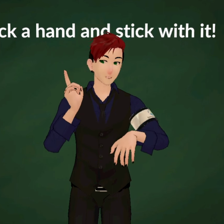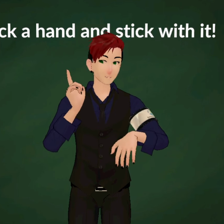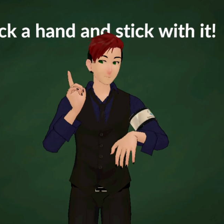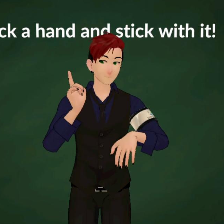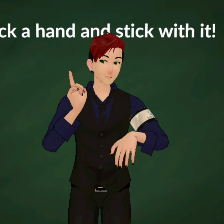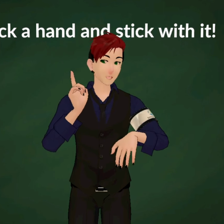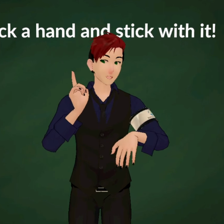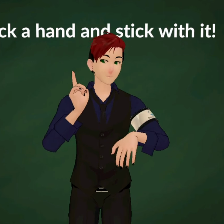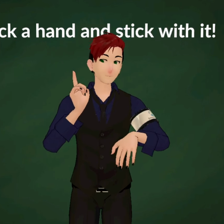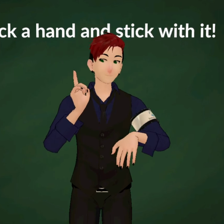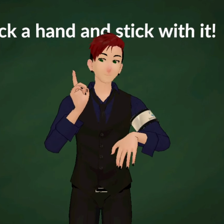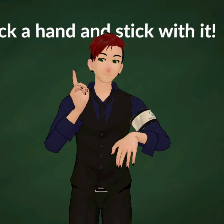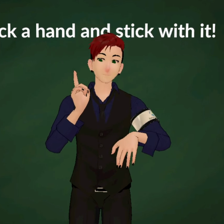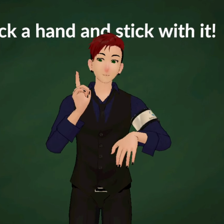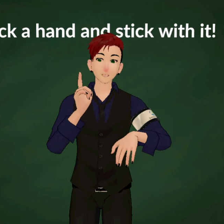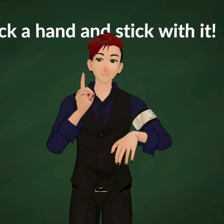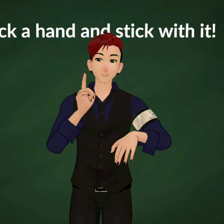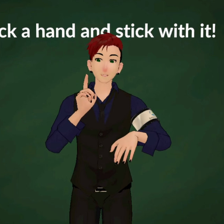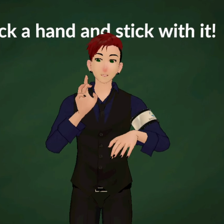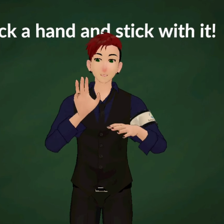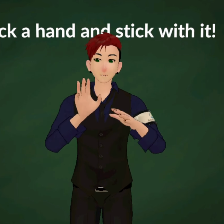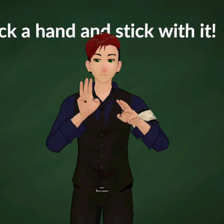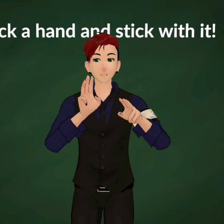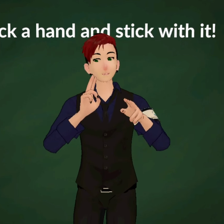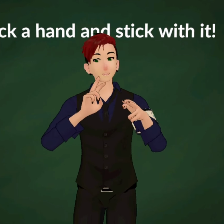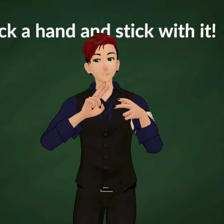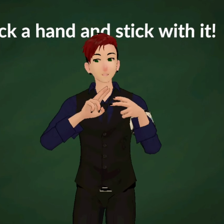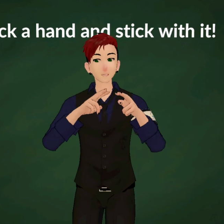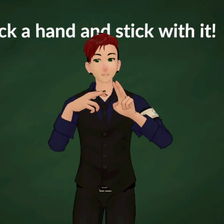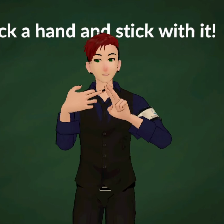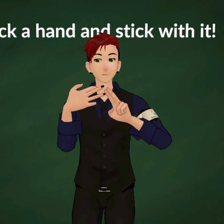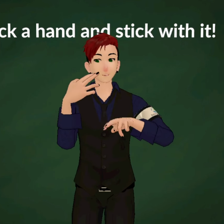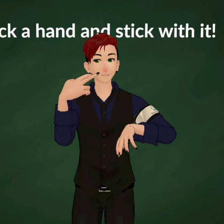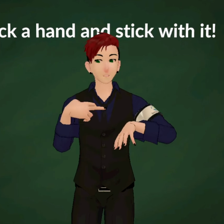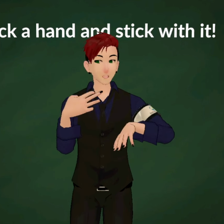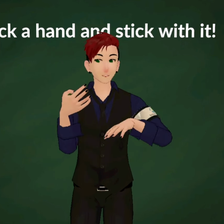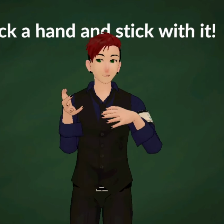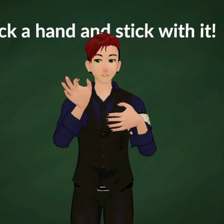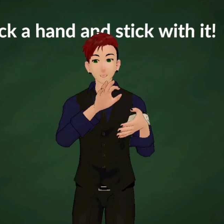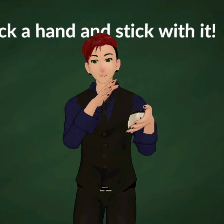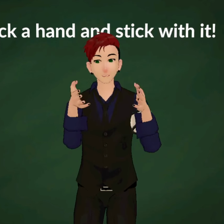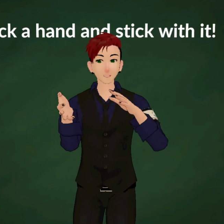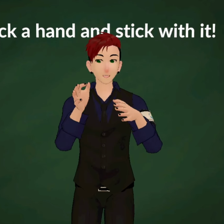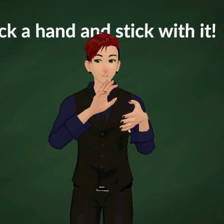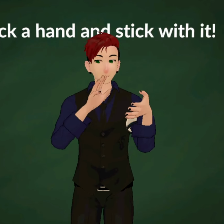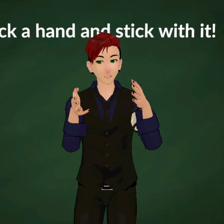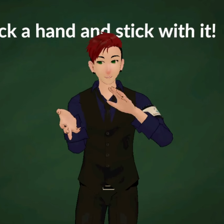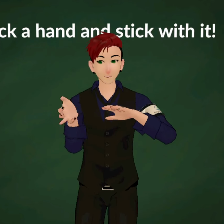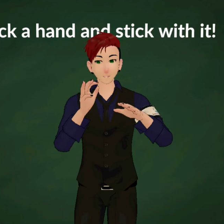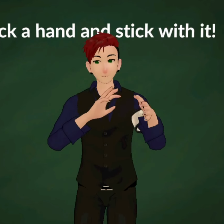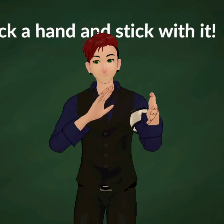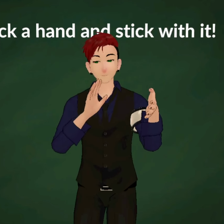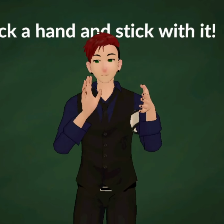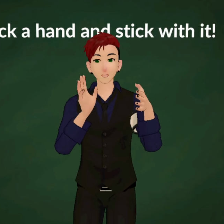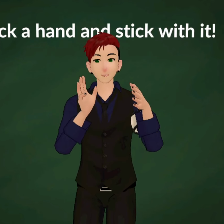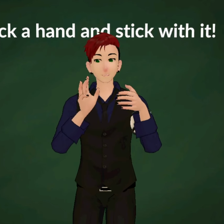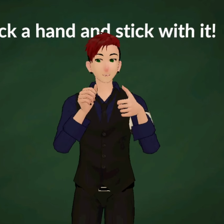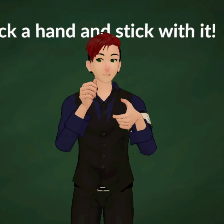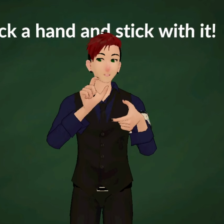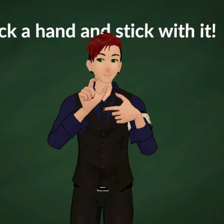one. Because it is jarring for the person watching you to have to like go back and forth. And then you'll end up